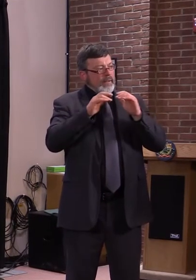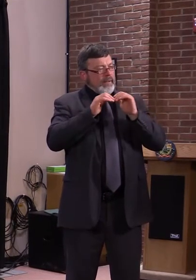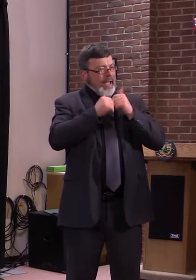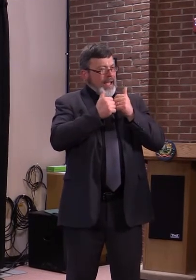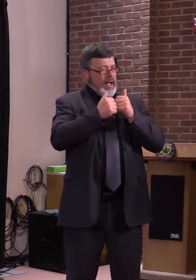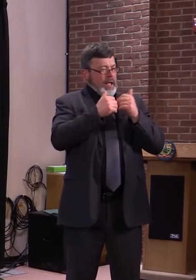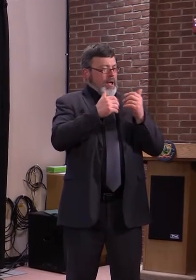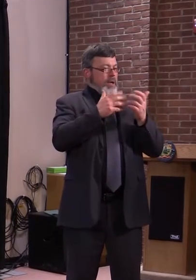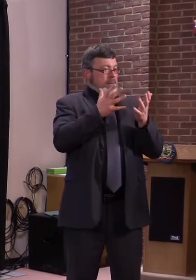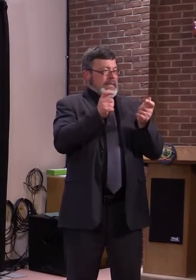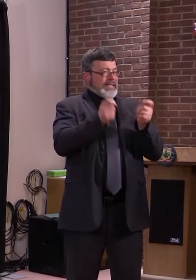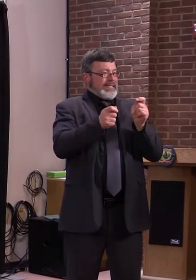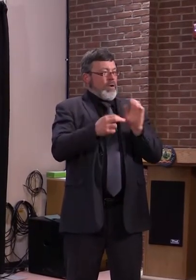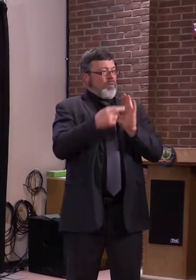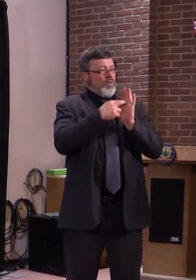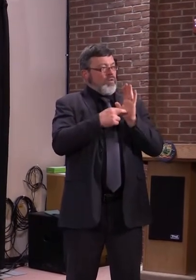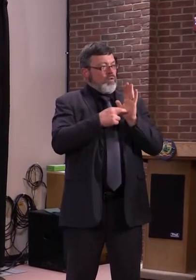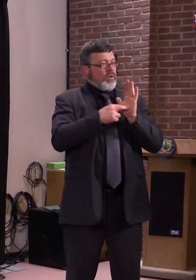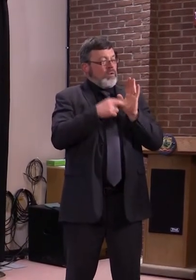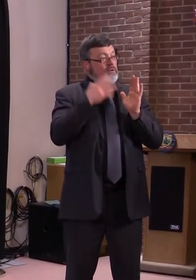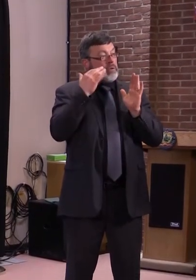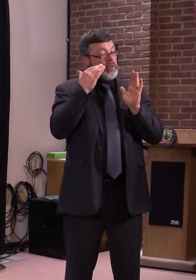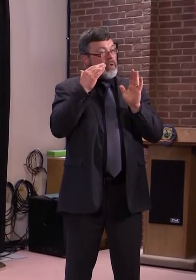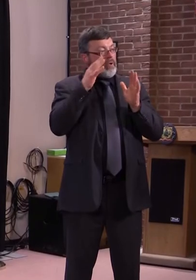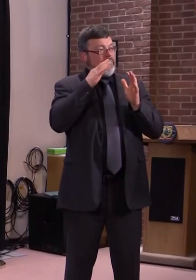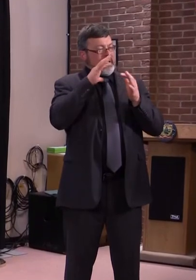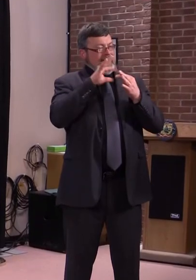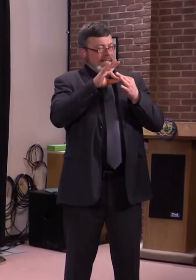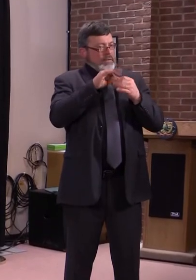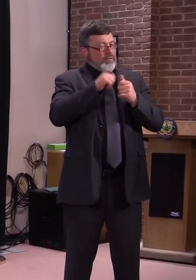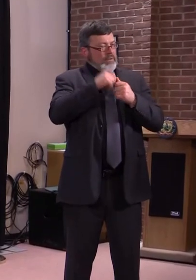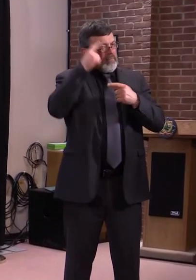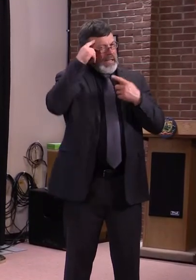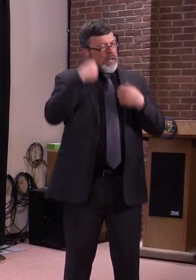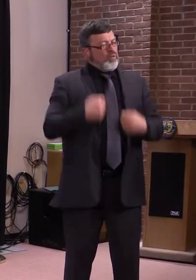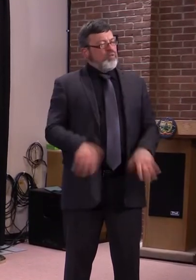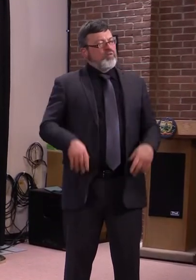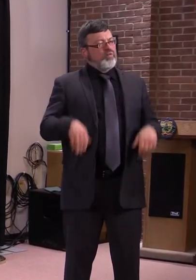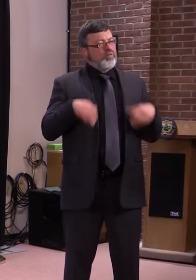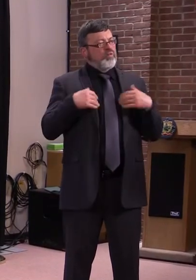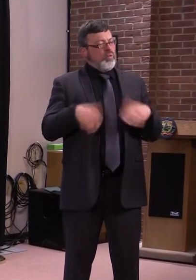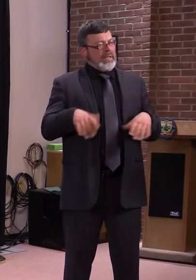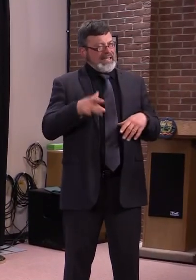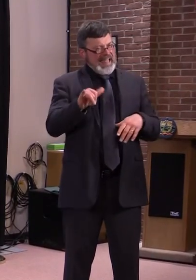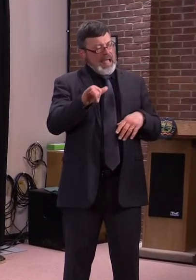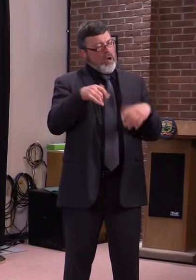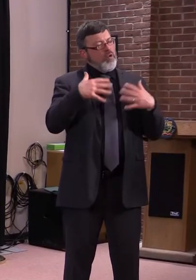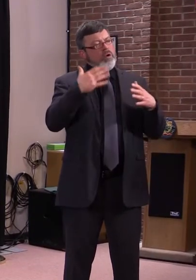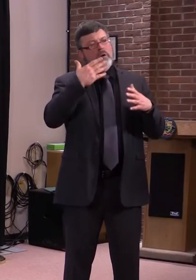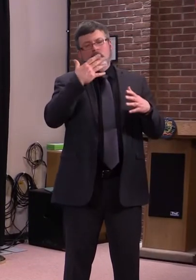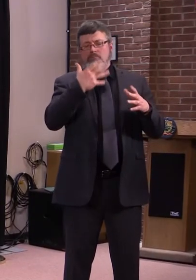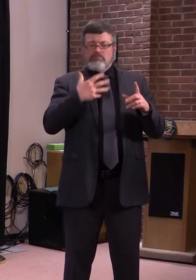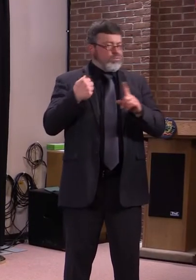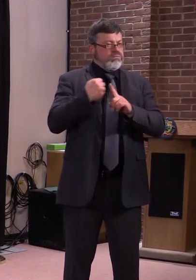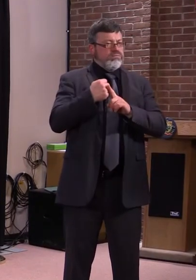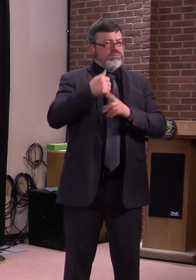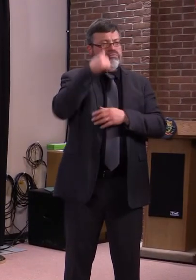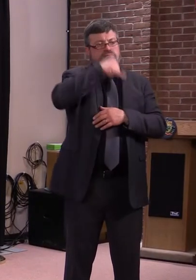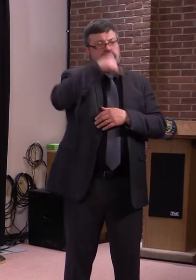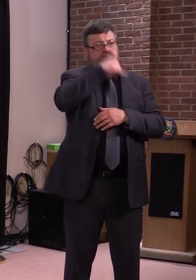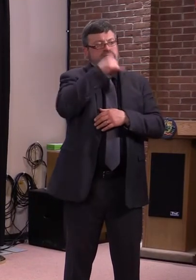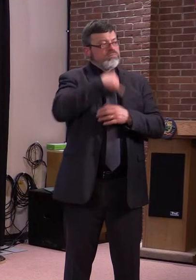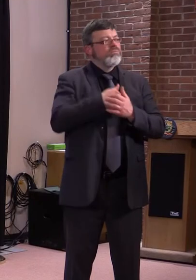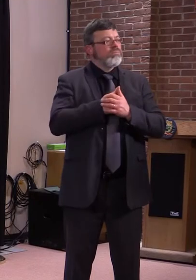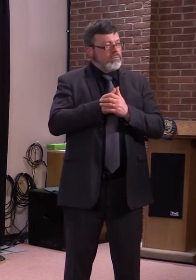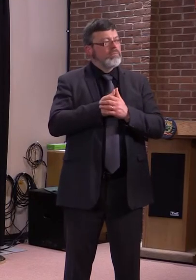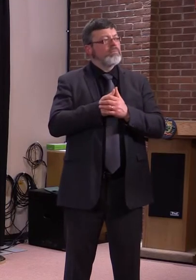had a significant drain on our mental health of our staff and of the individuals who we serve, but we'll do it thoughtfully. And as